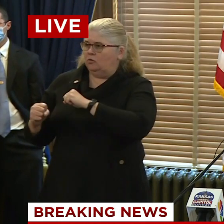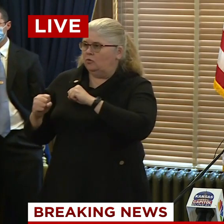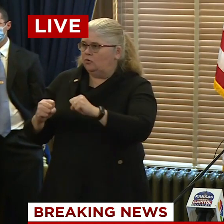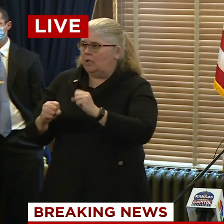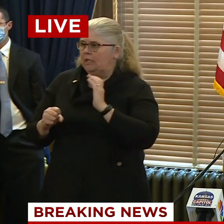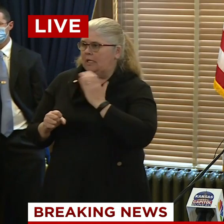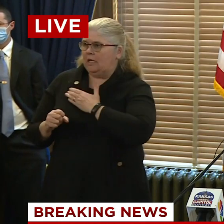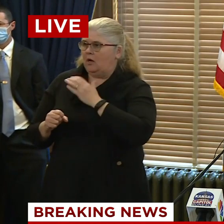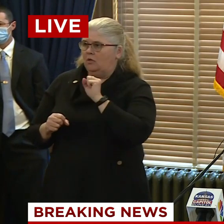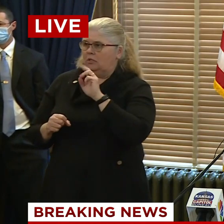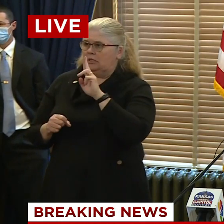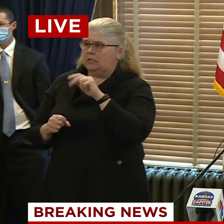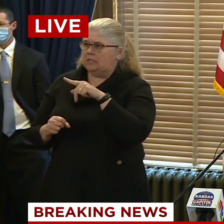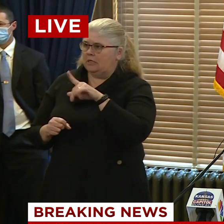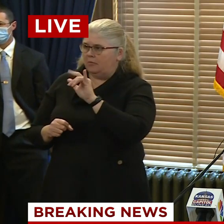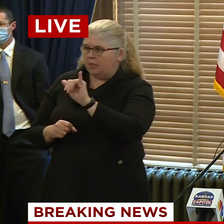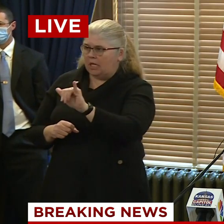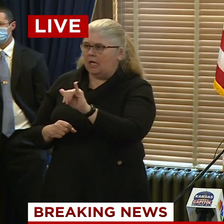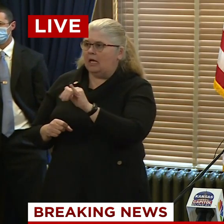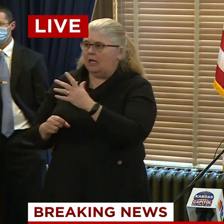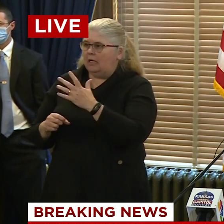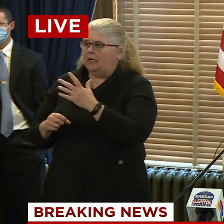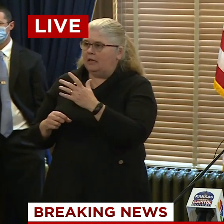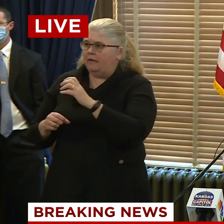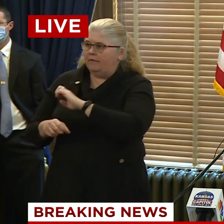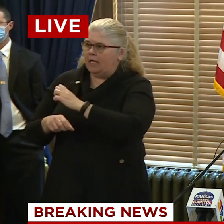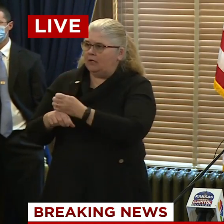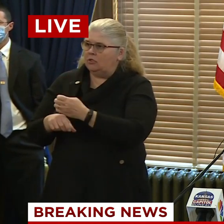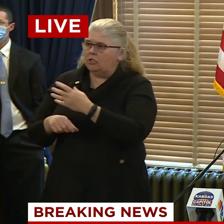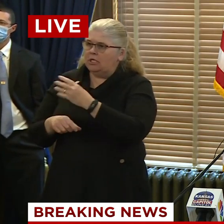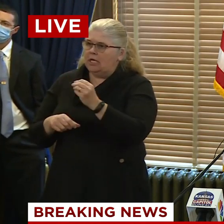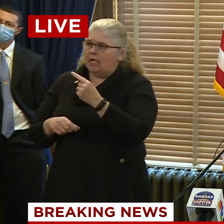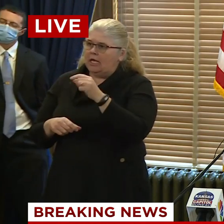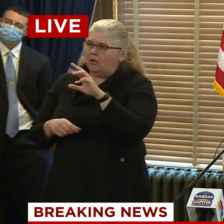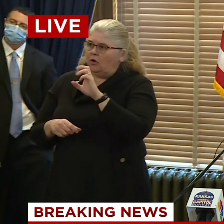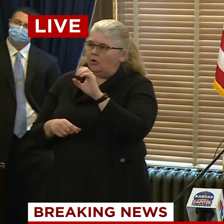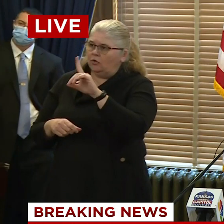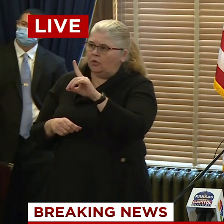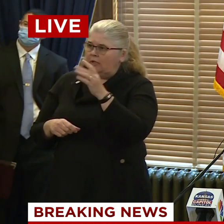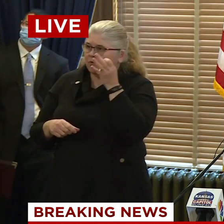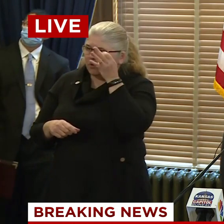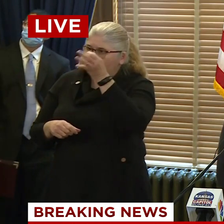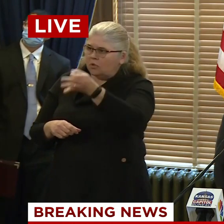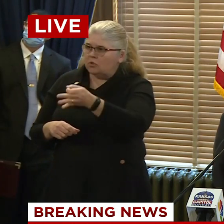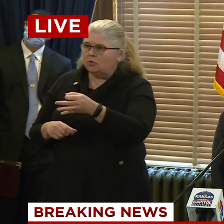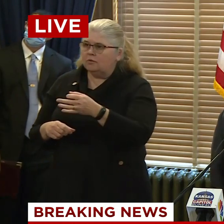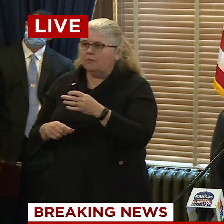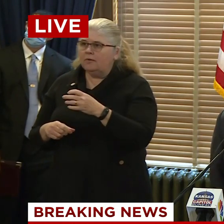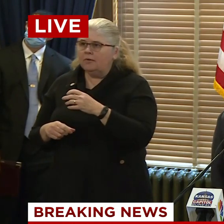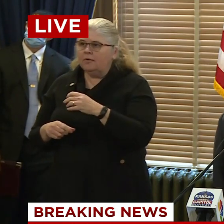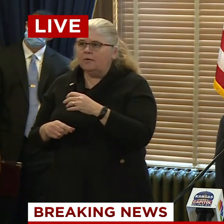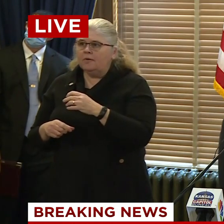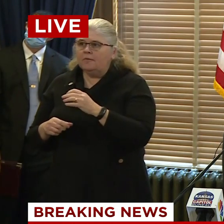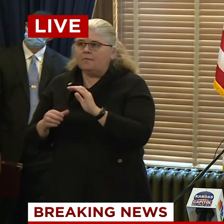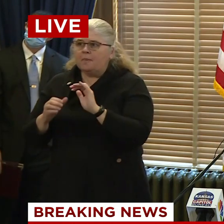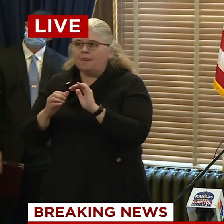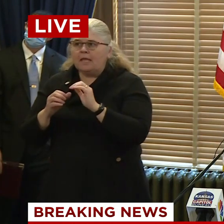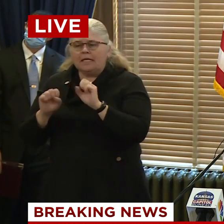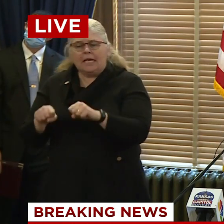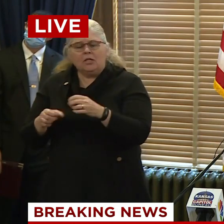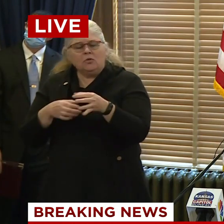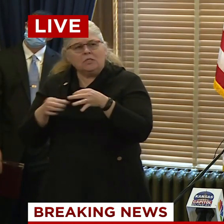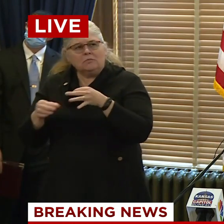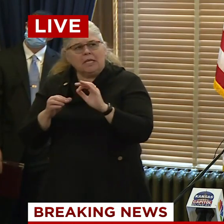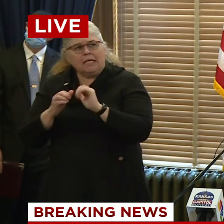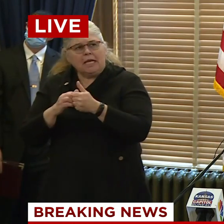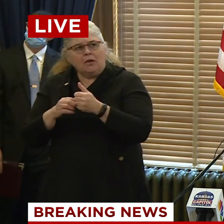supply of energy and our grid for the future. Can you explain how the temporary shutdowns actually work?